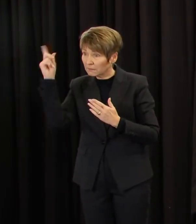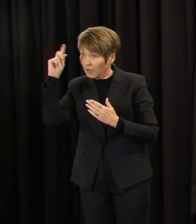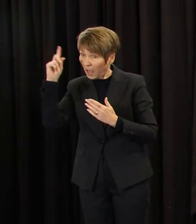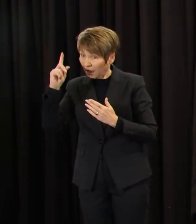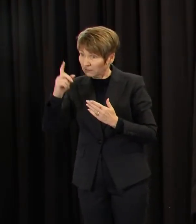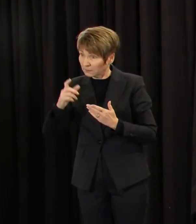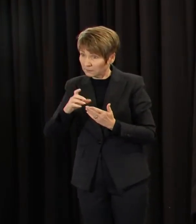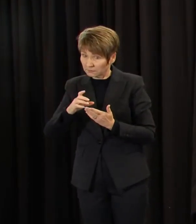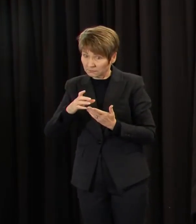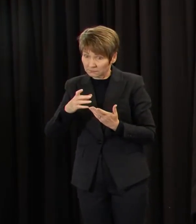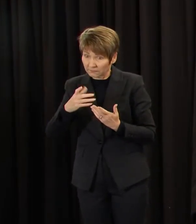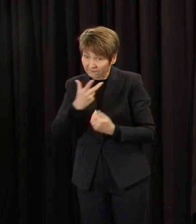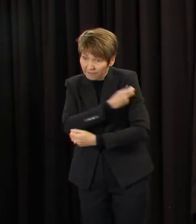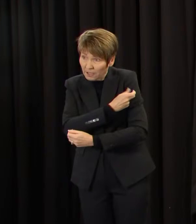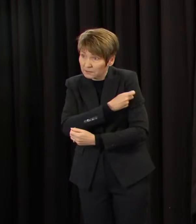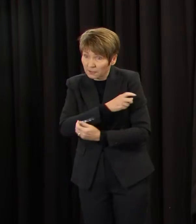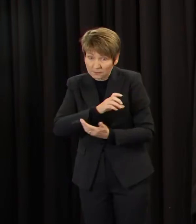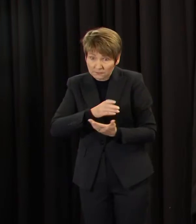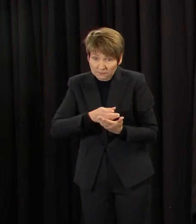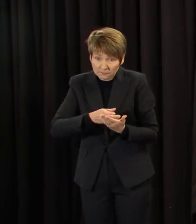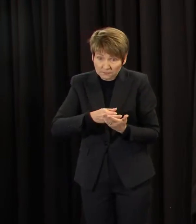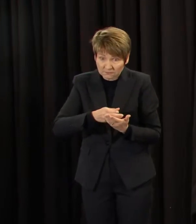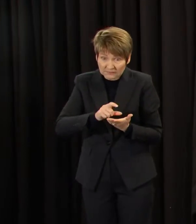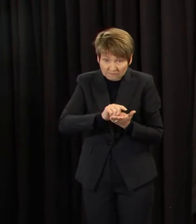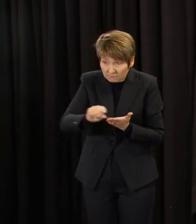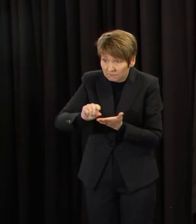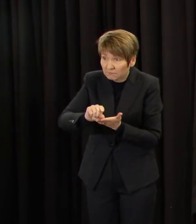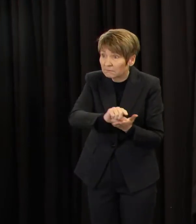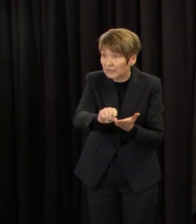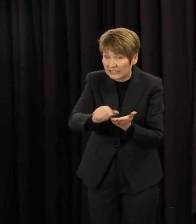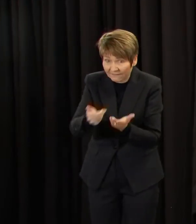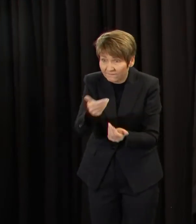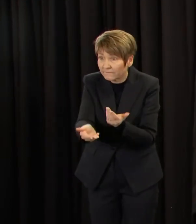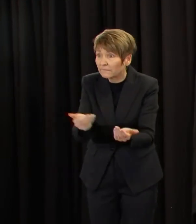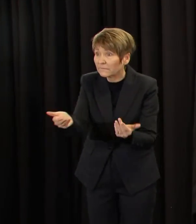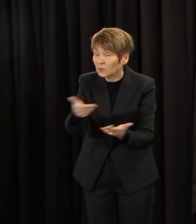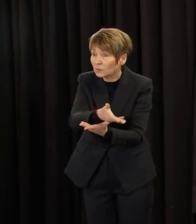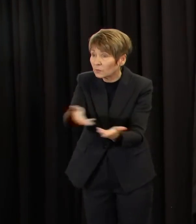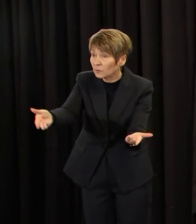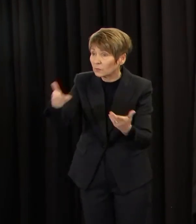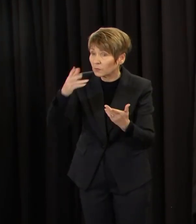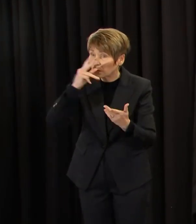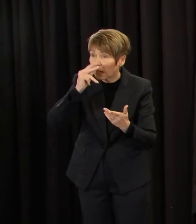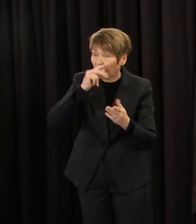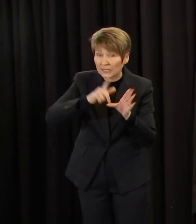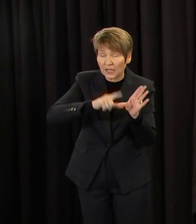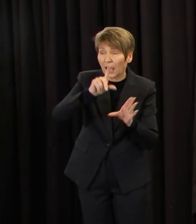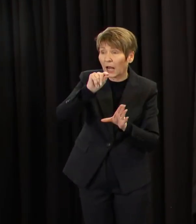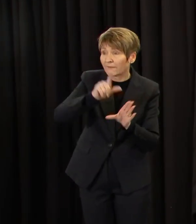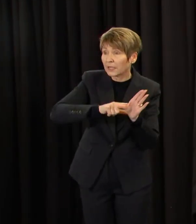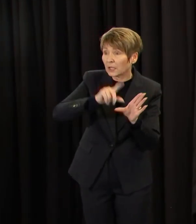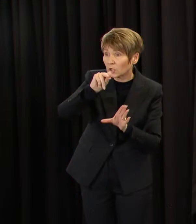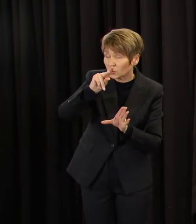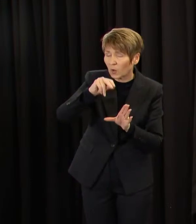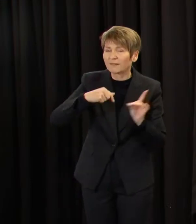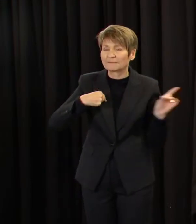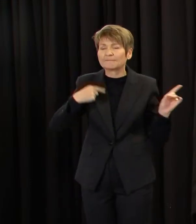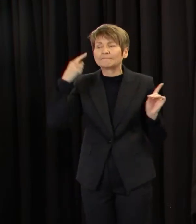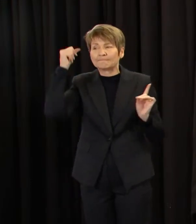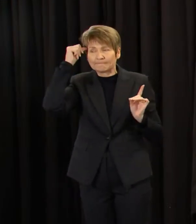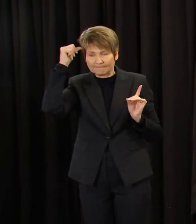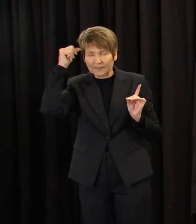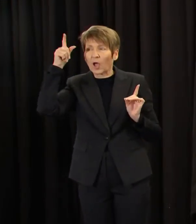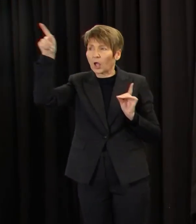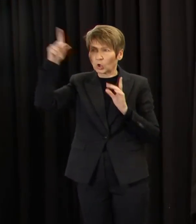vaccine supply to ensure we can get Year 12 and the rest of Victorians vaccinated, but no other announcements to make today. Of the kids